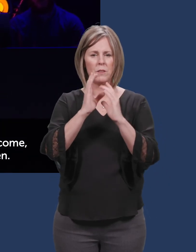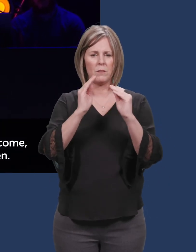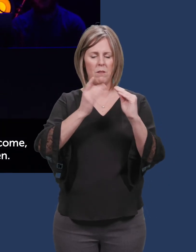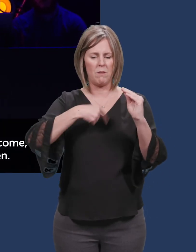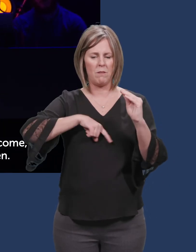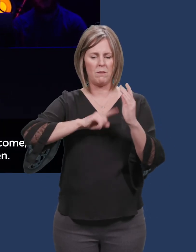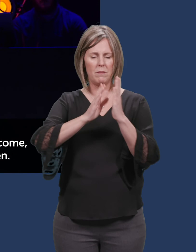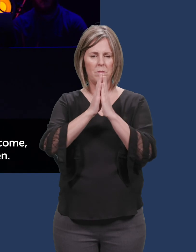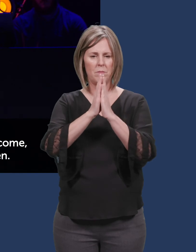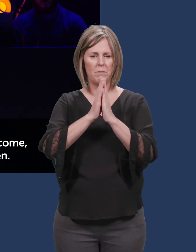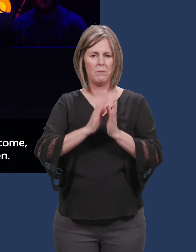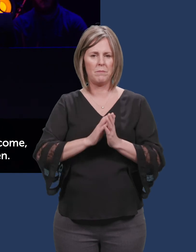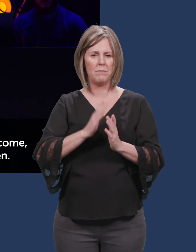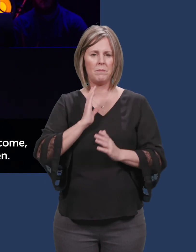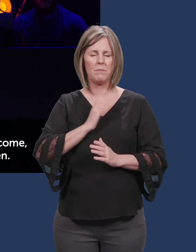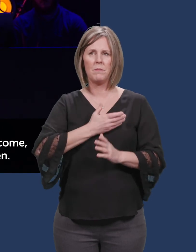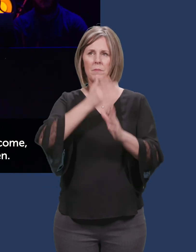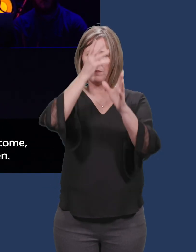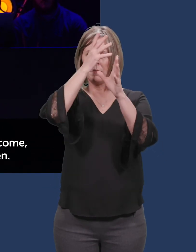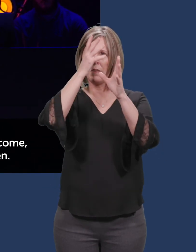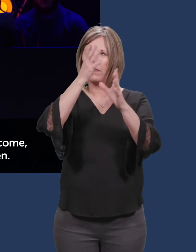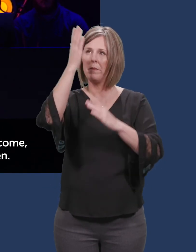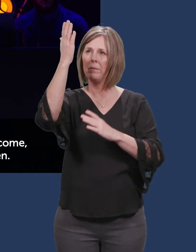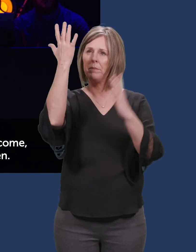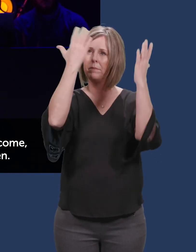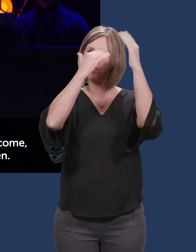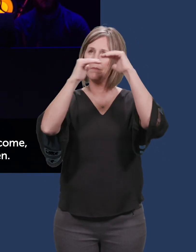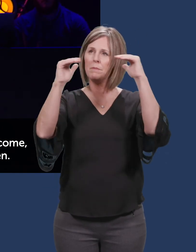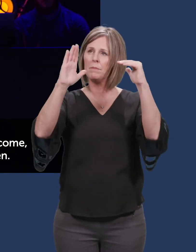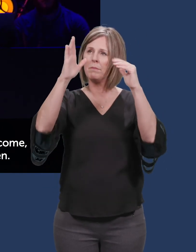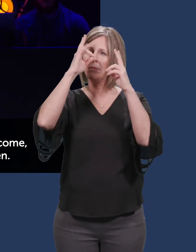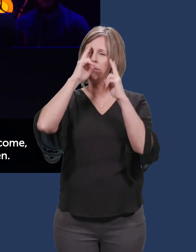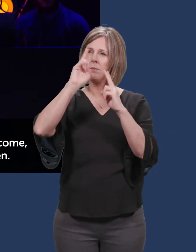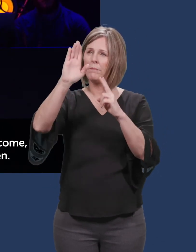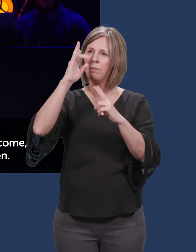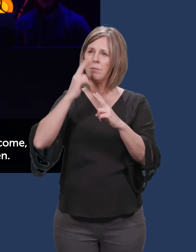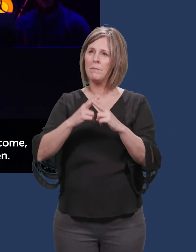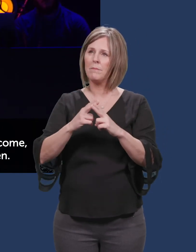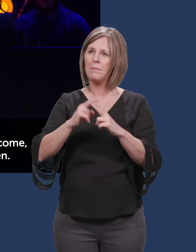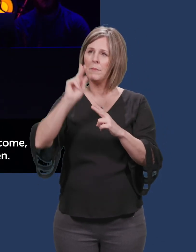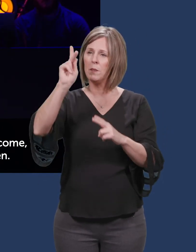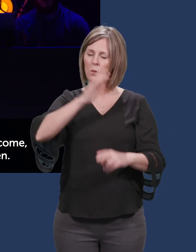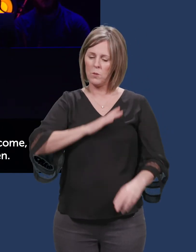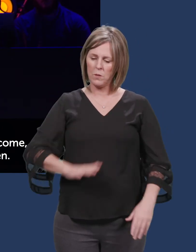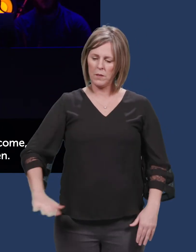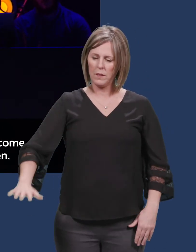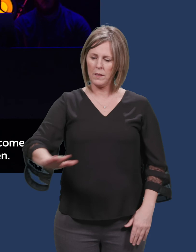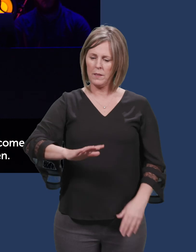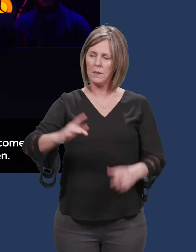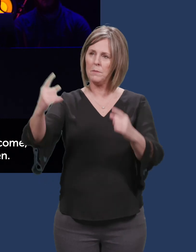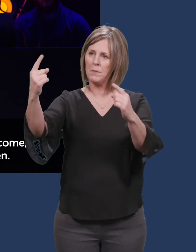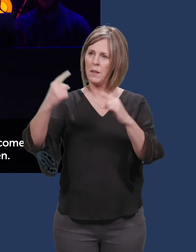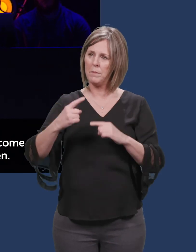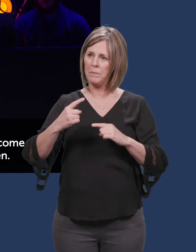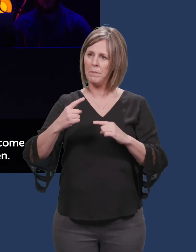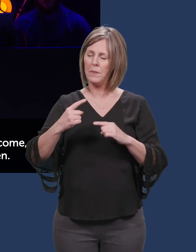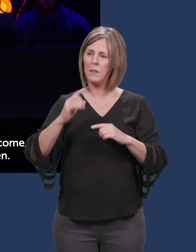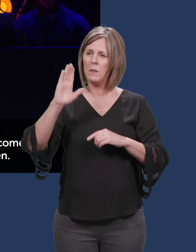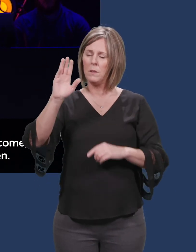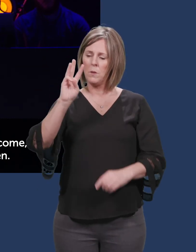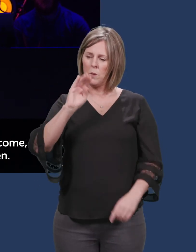pray. Father in heaven, hallowed be your name. Your kingdom